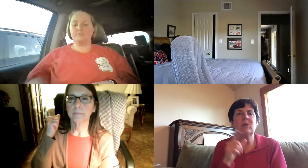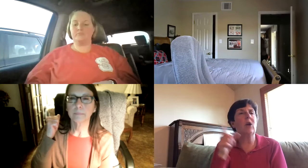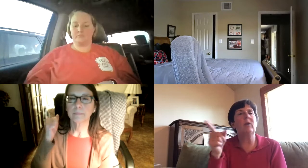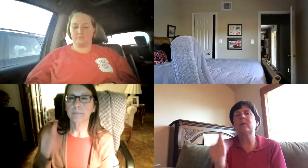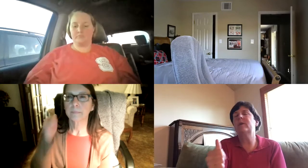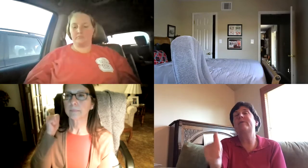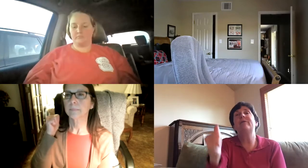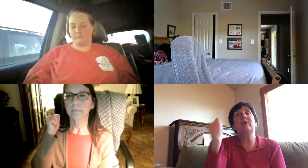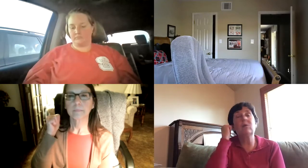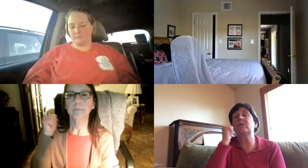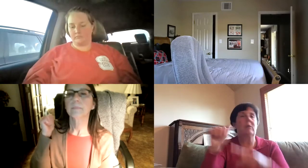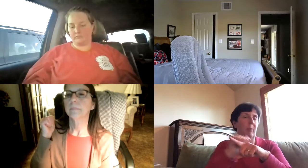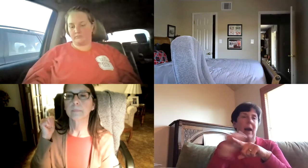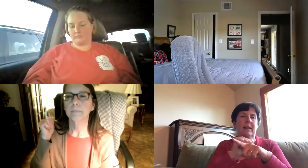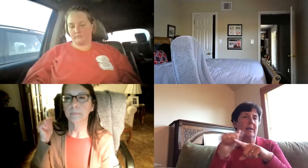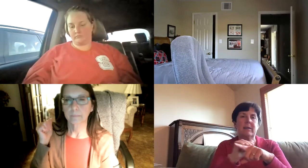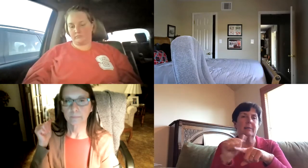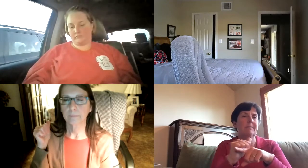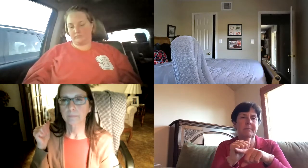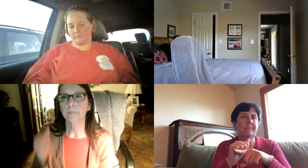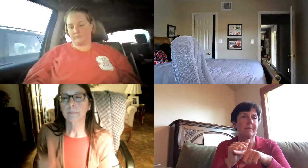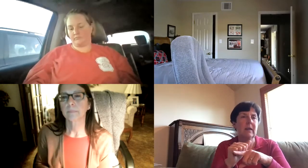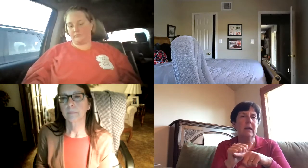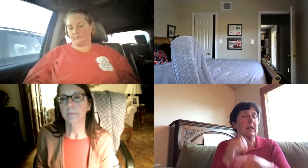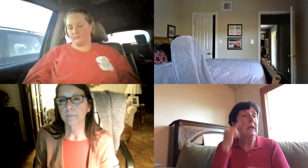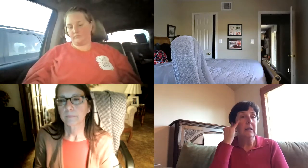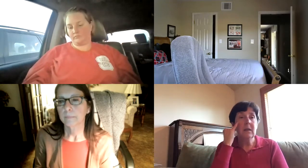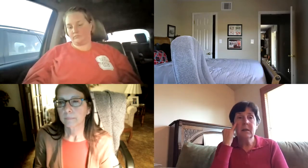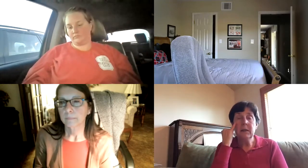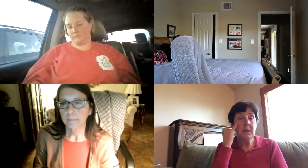sign. So he refused to practice.